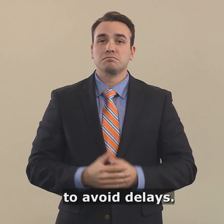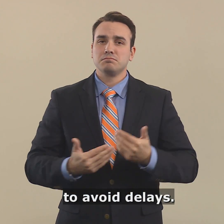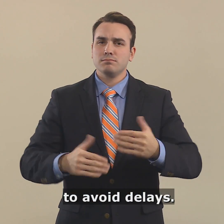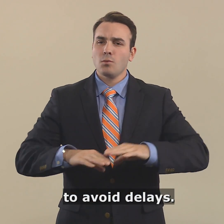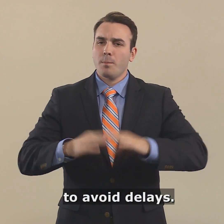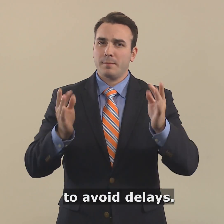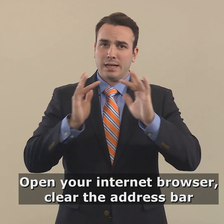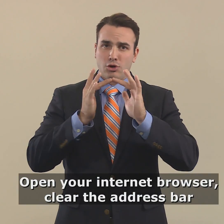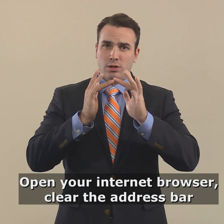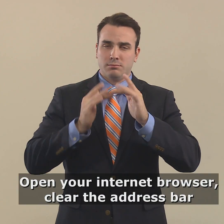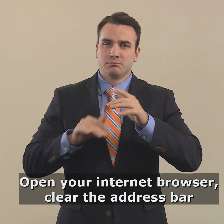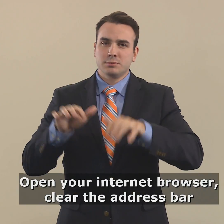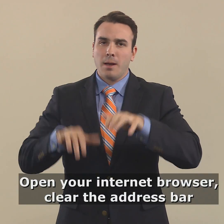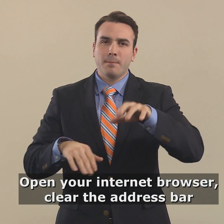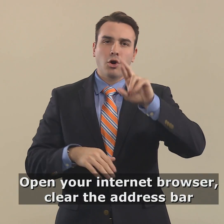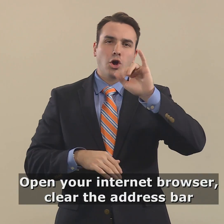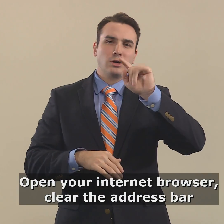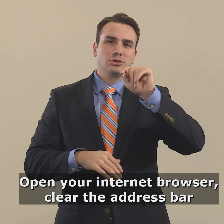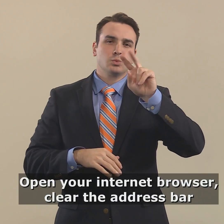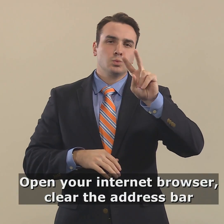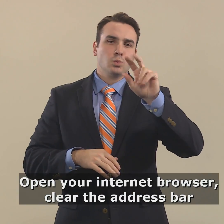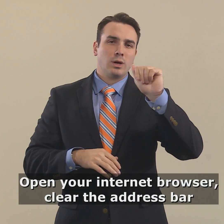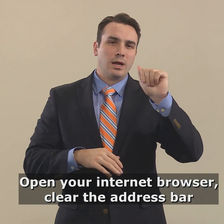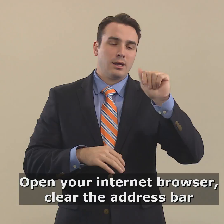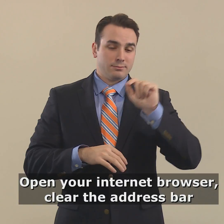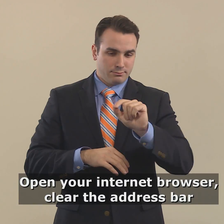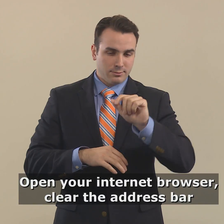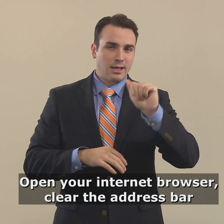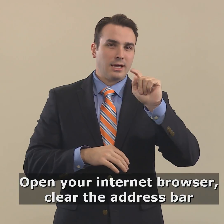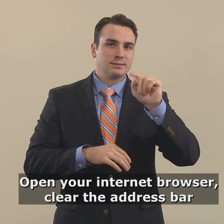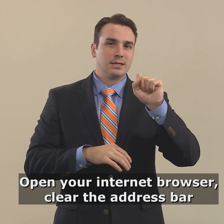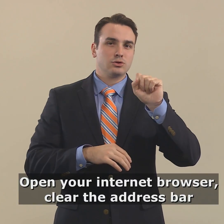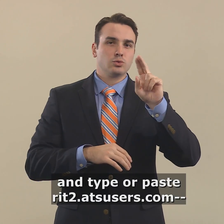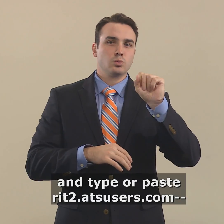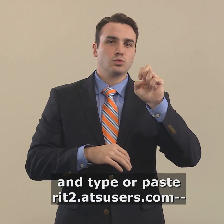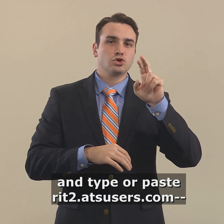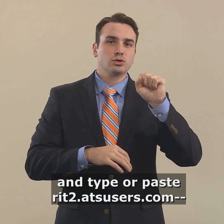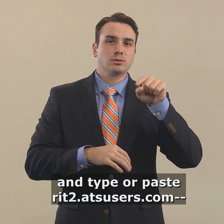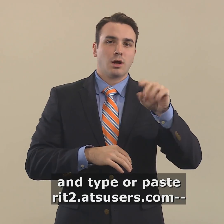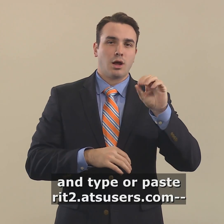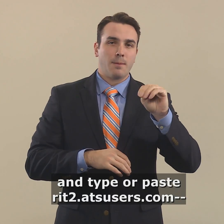delays. Open your internet browser, clear the address bar, and type or paste